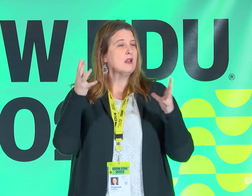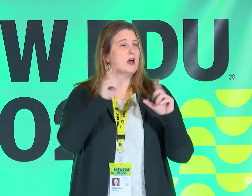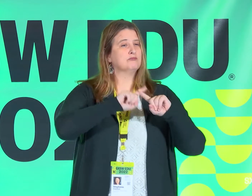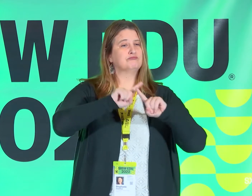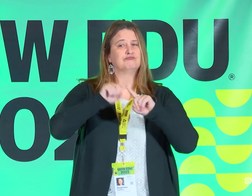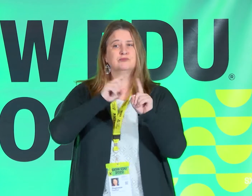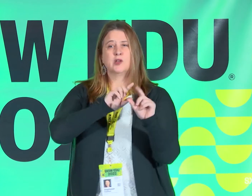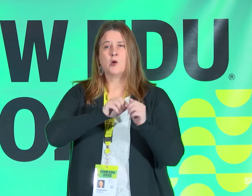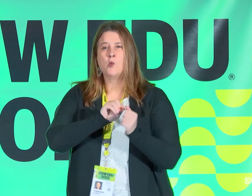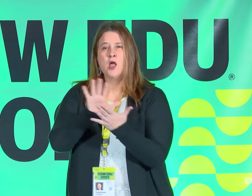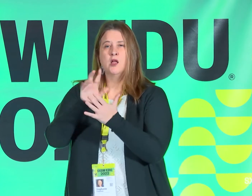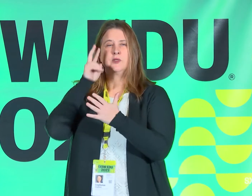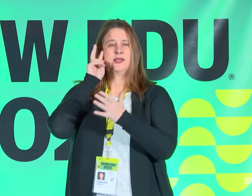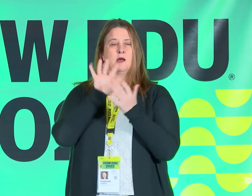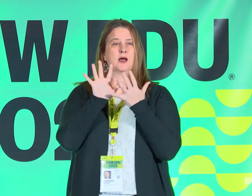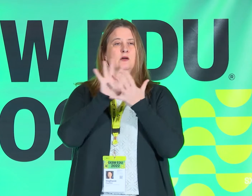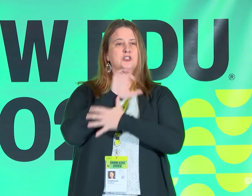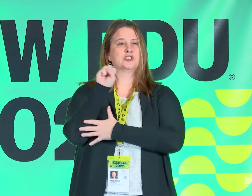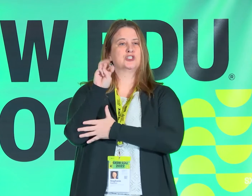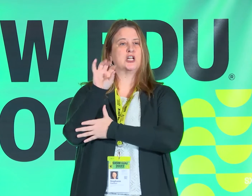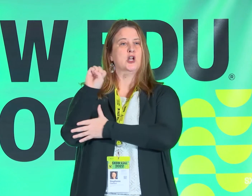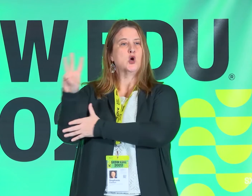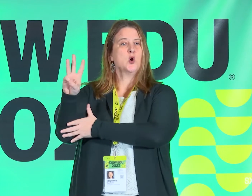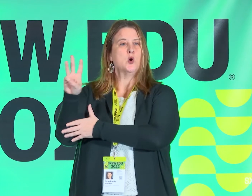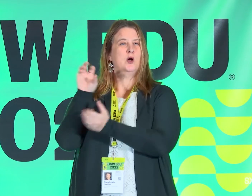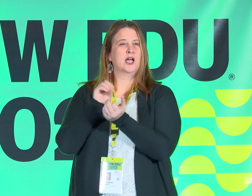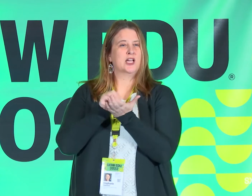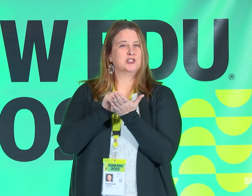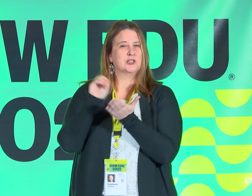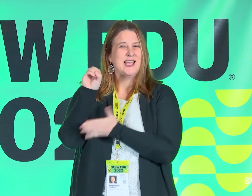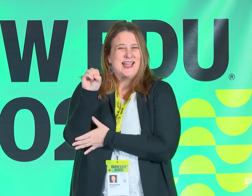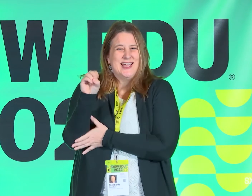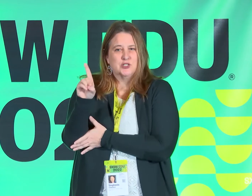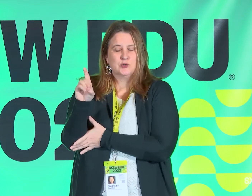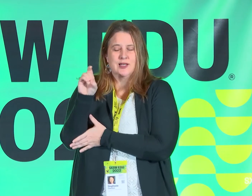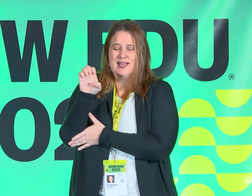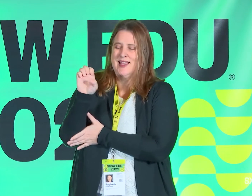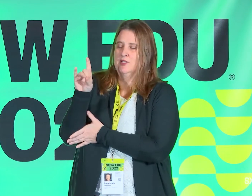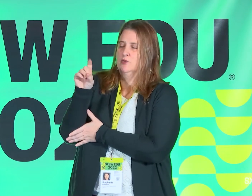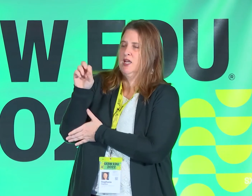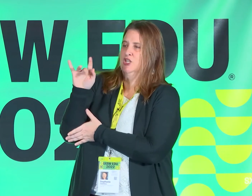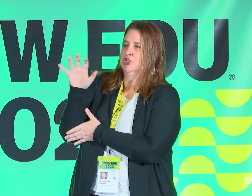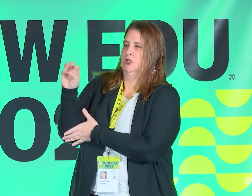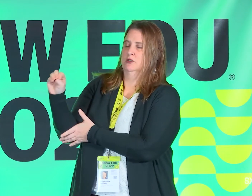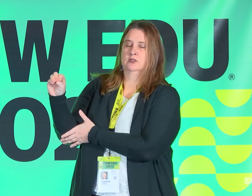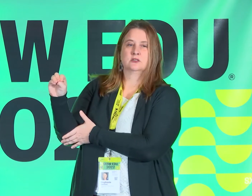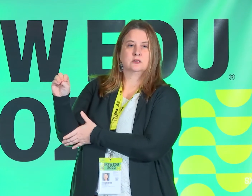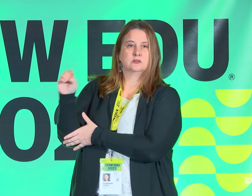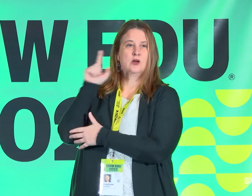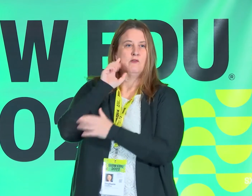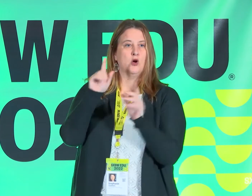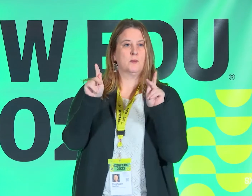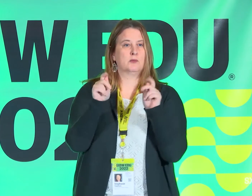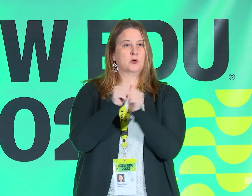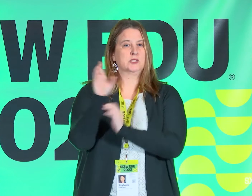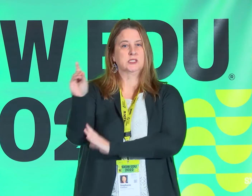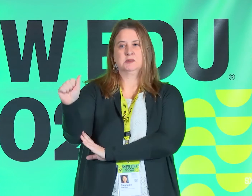Really, there are a lot of different ways that we can think about shadows in education for people